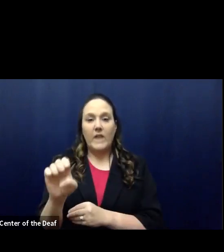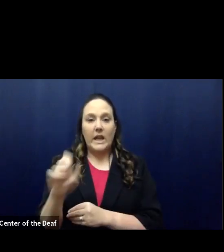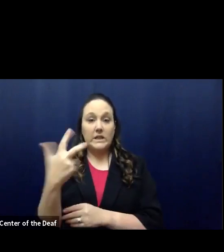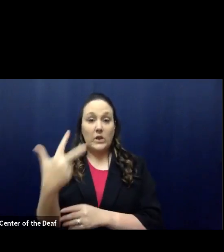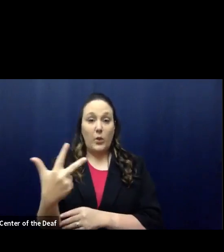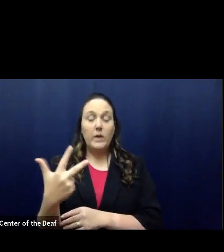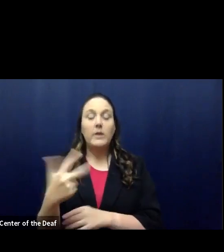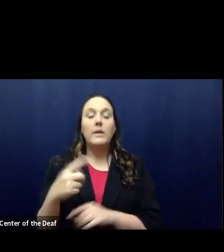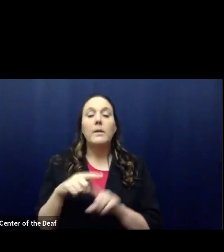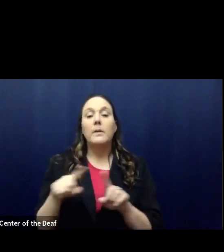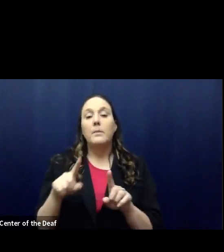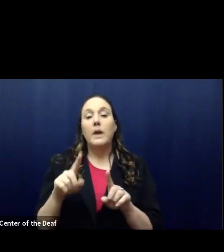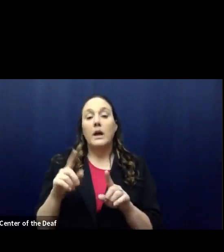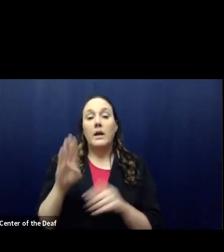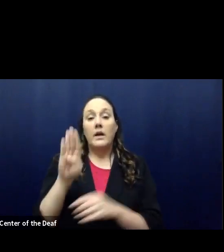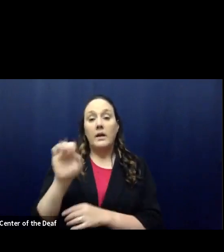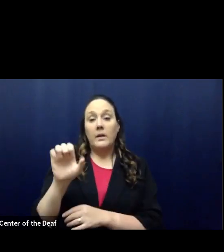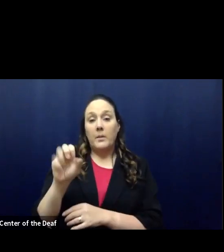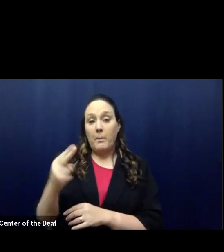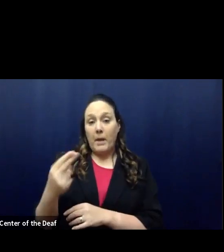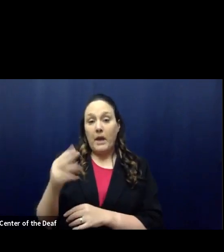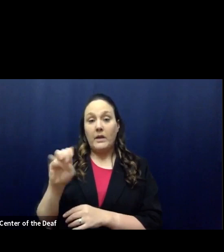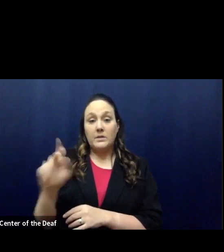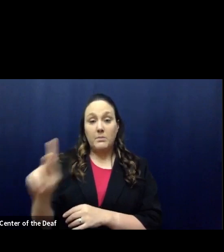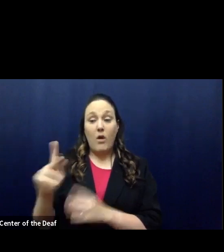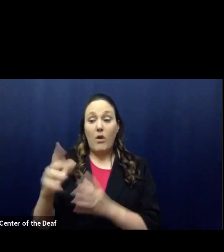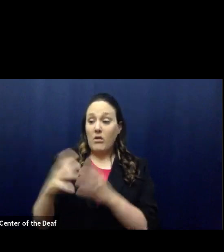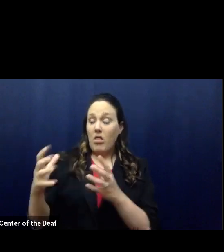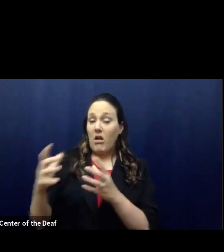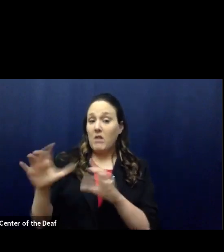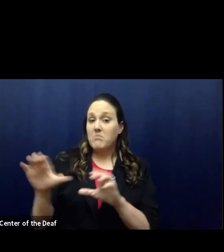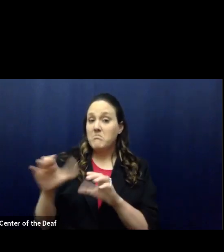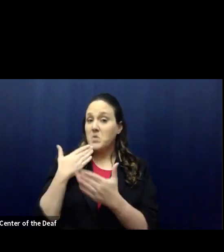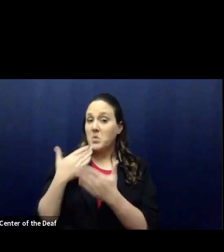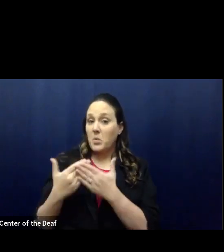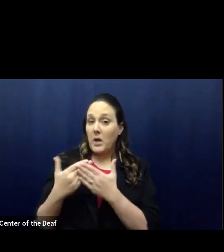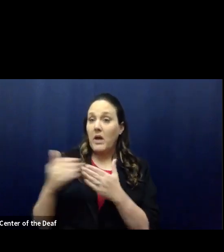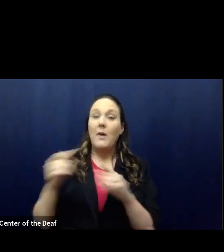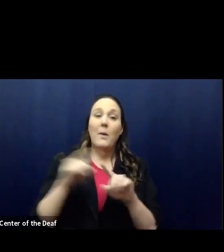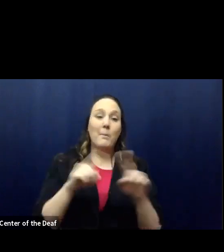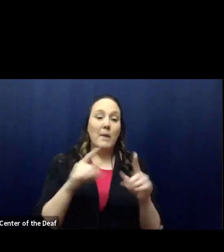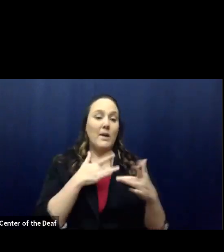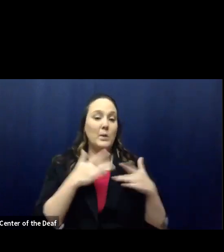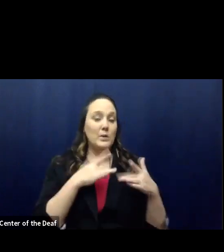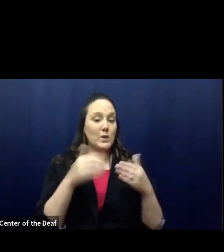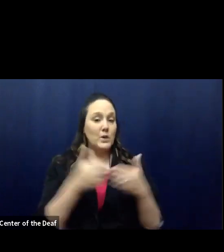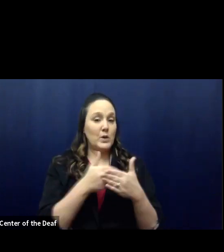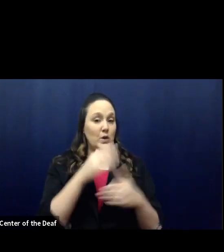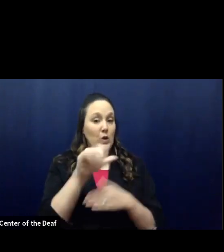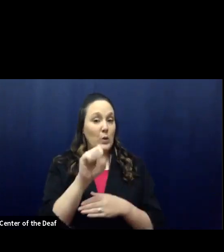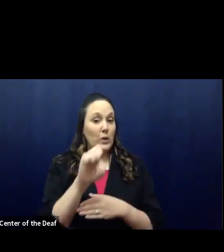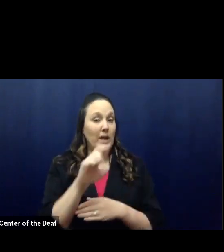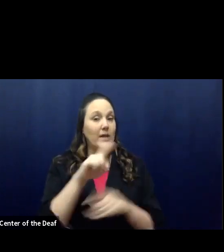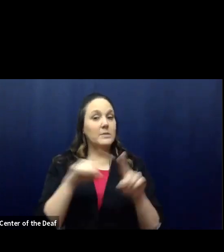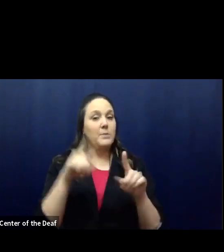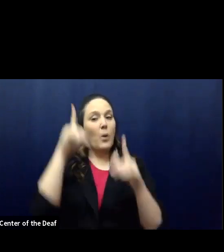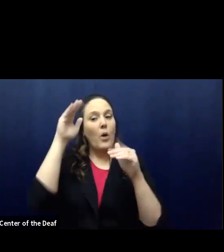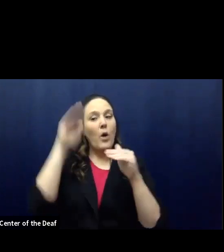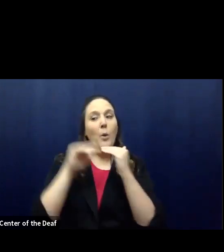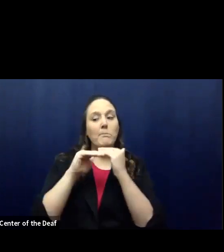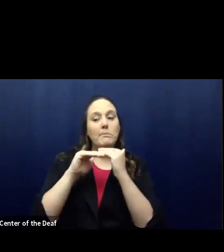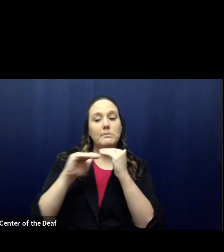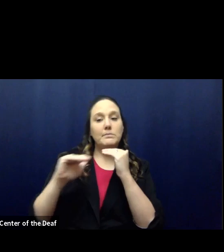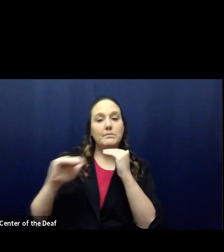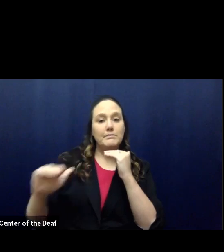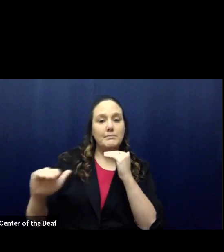But our benchmarks right now, a lot of them are doing well. The new cases we're concerned about, but we hope that they level off and stay at a manageable